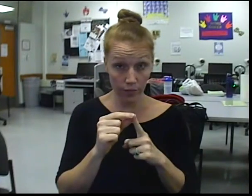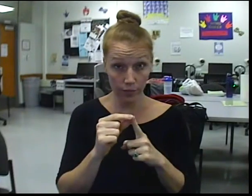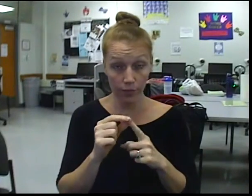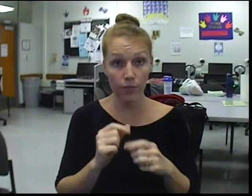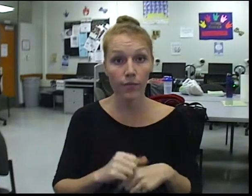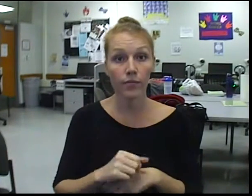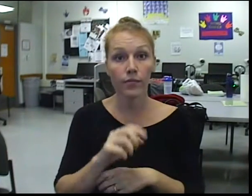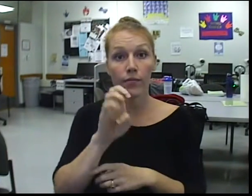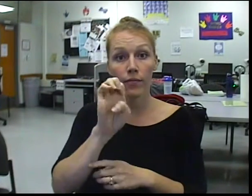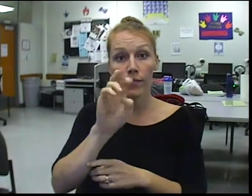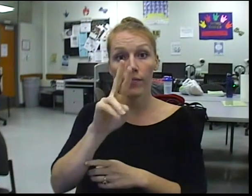evaporation.